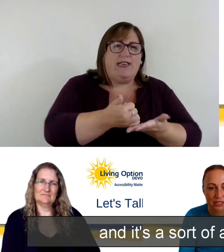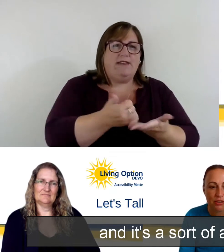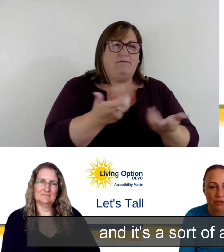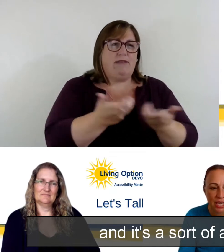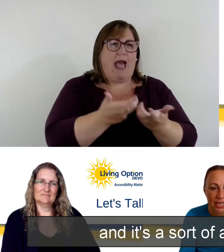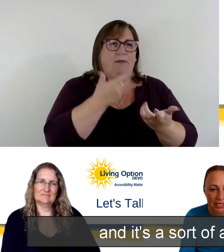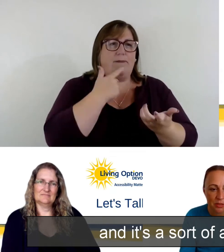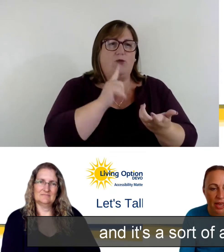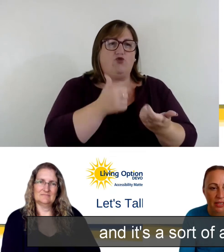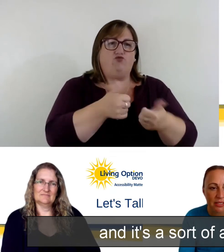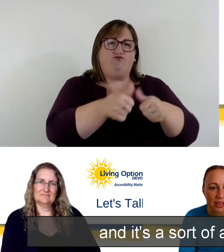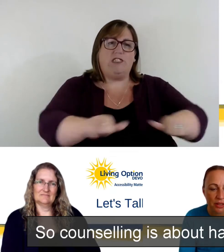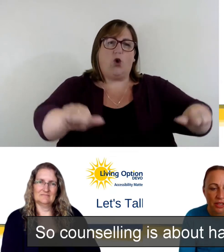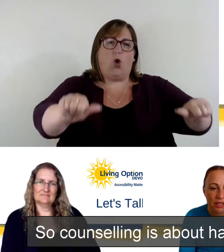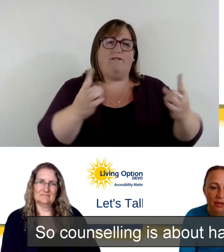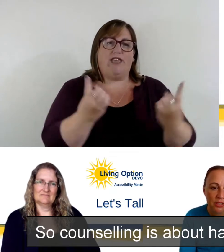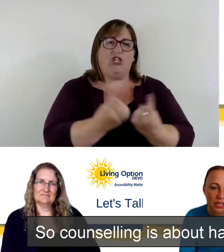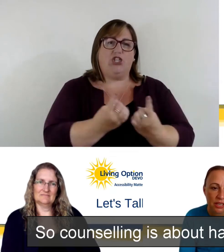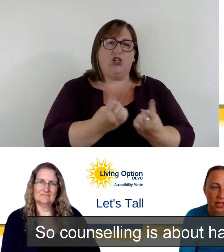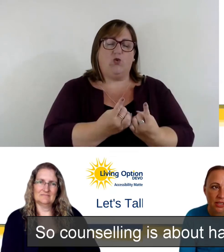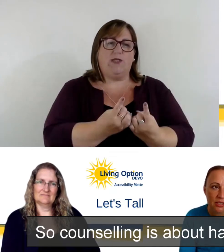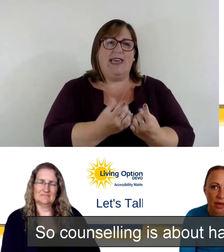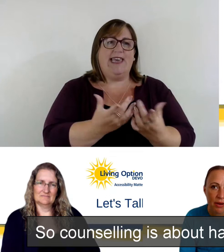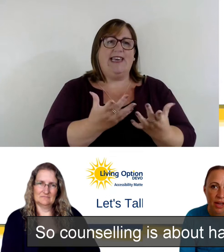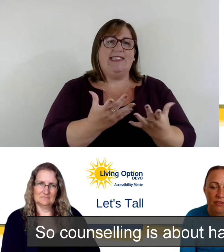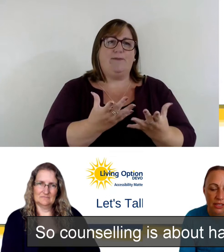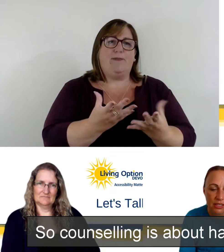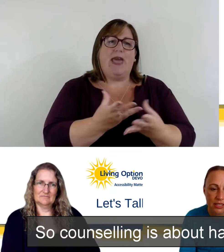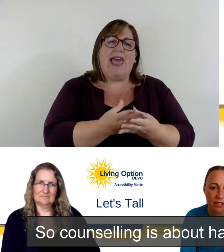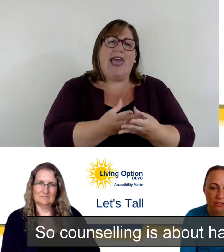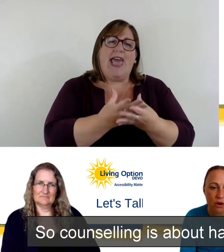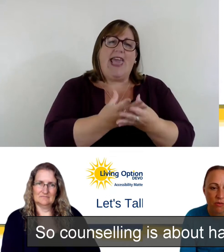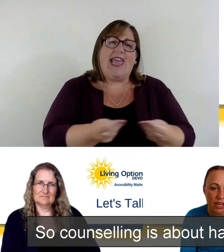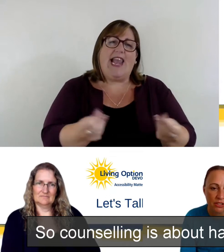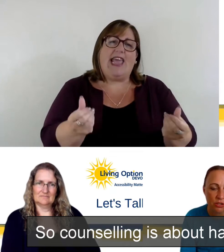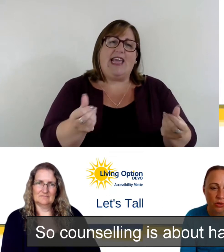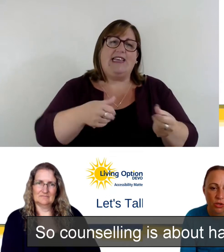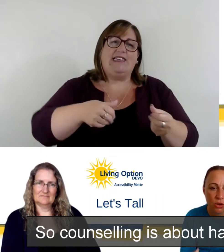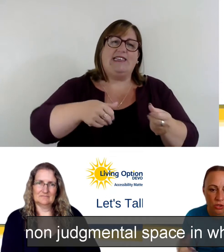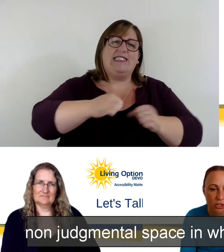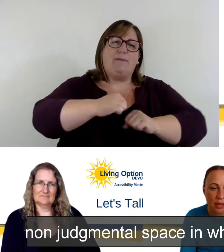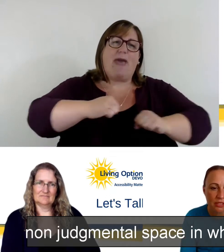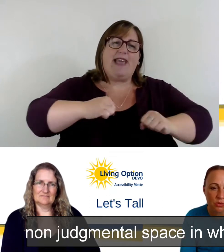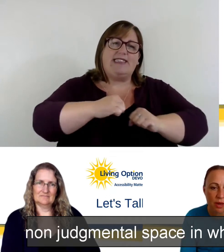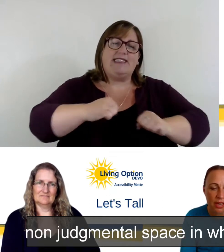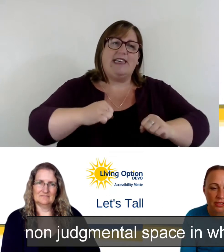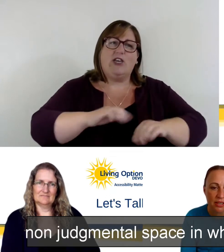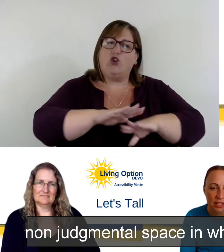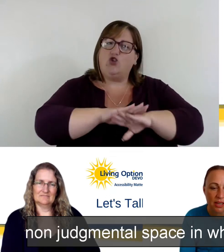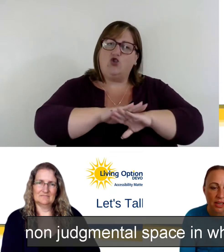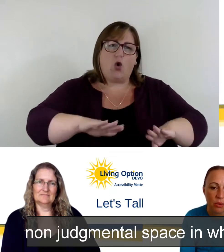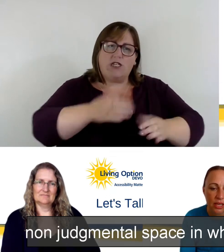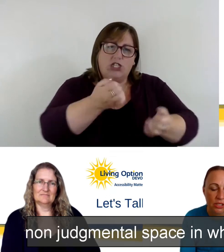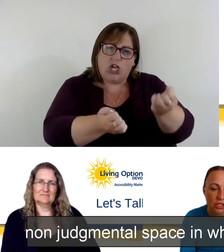and it's a sort of a healing space. So counselling is about having a safe, confidential, non-judgmental